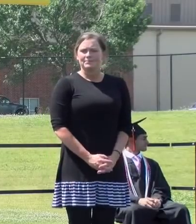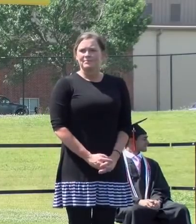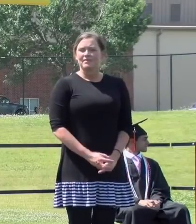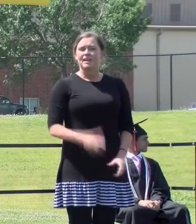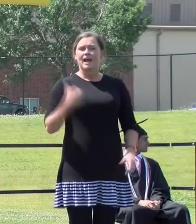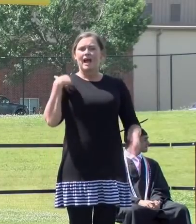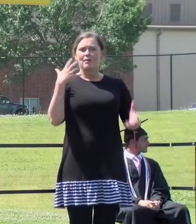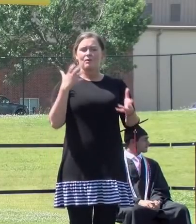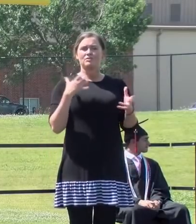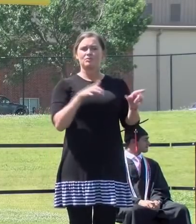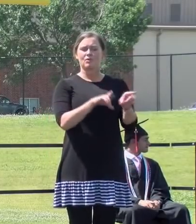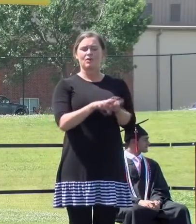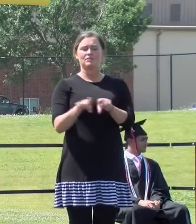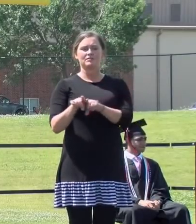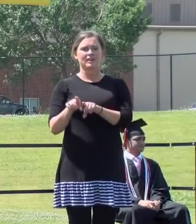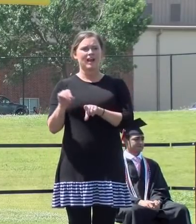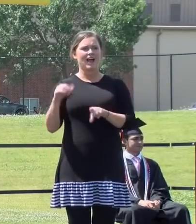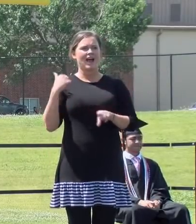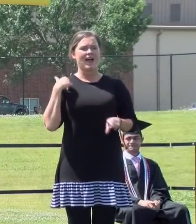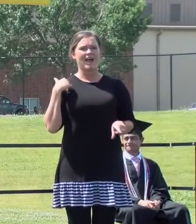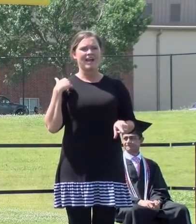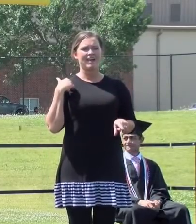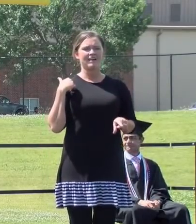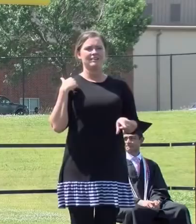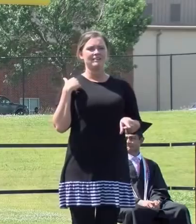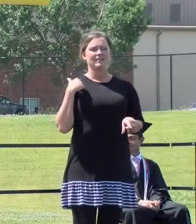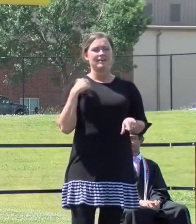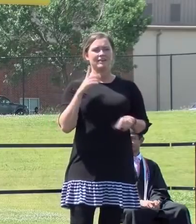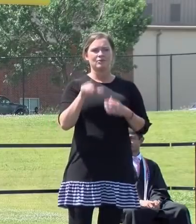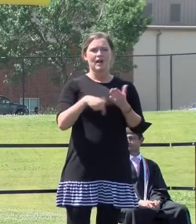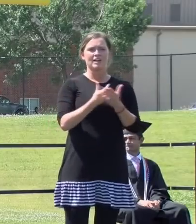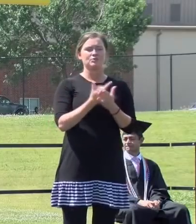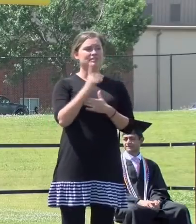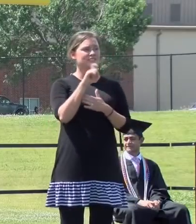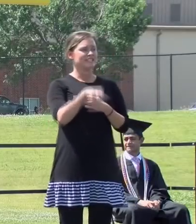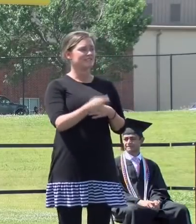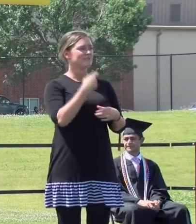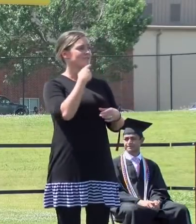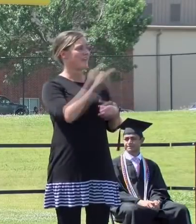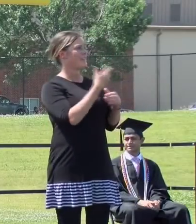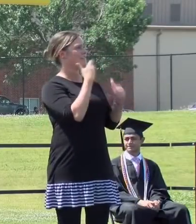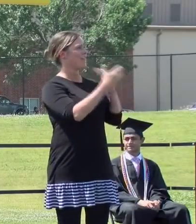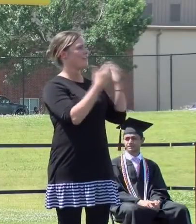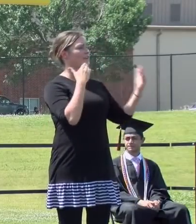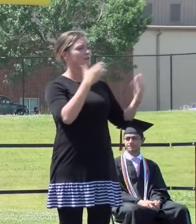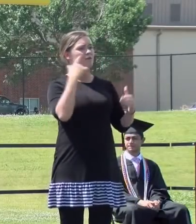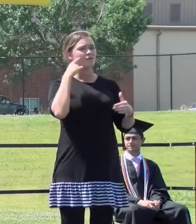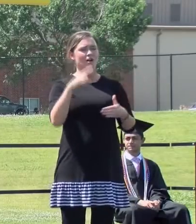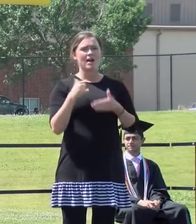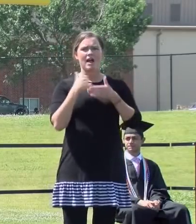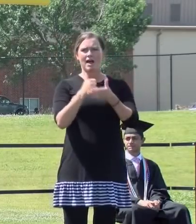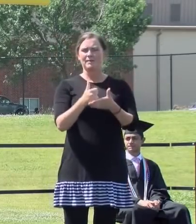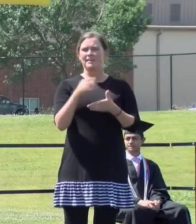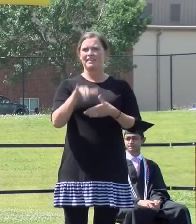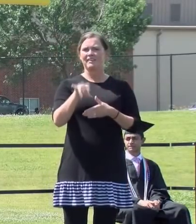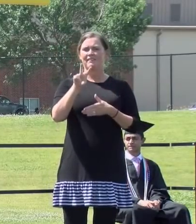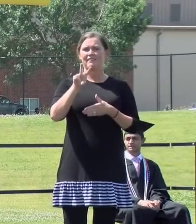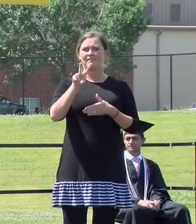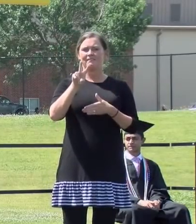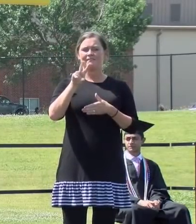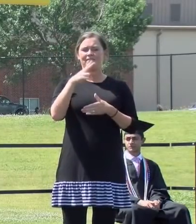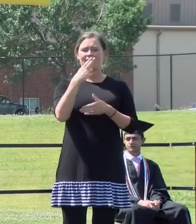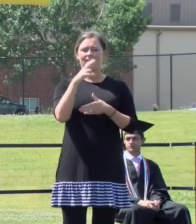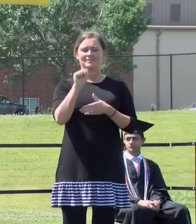I would also like to have the audience and graduates join me in thanking special groups who help make up the Valley